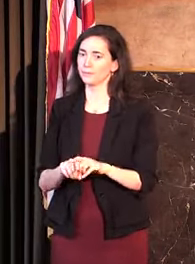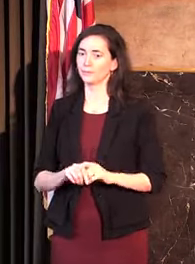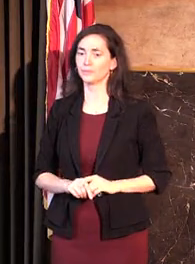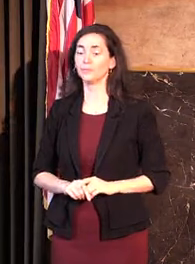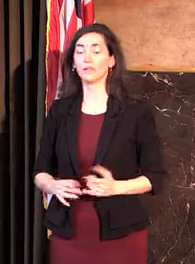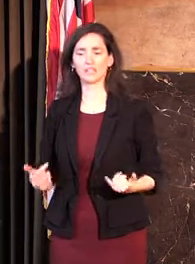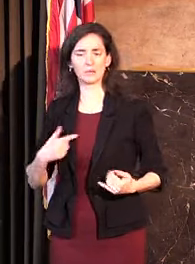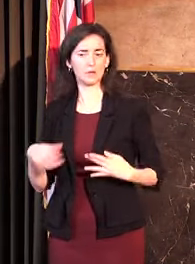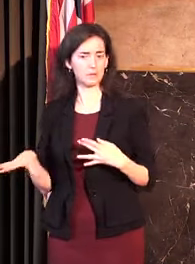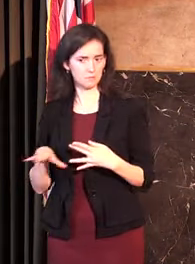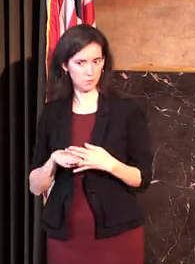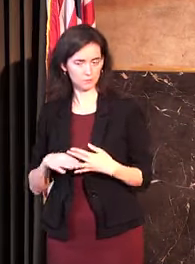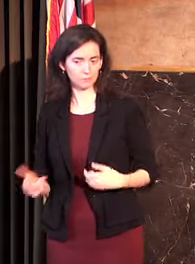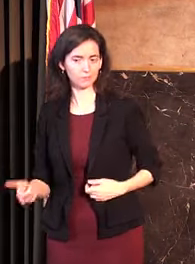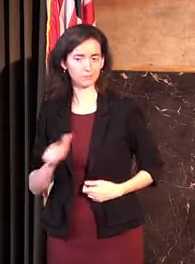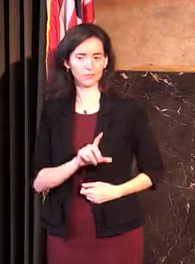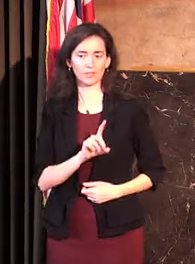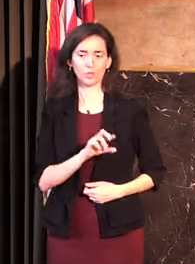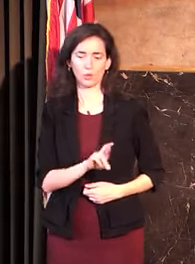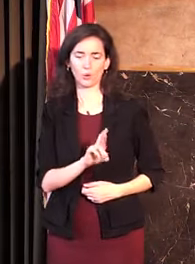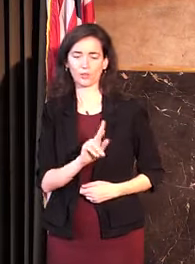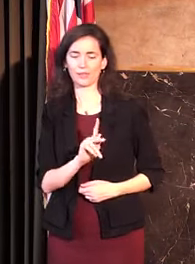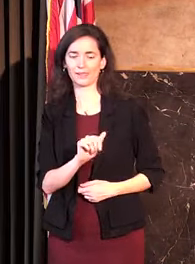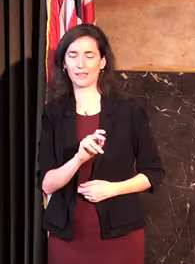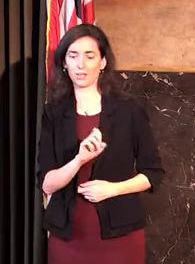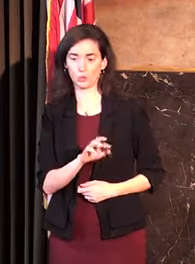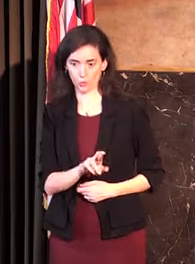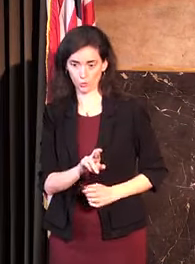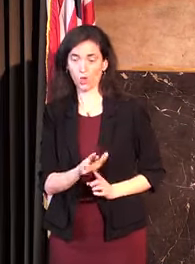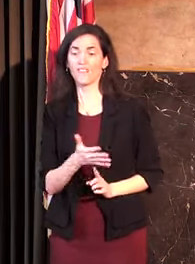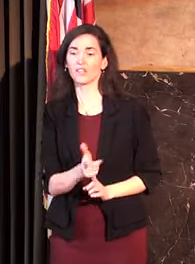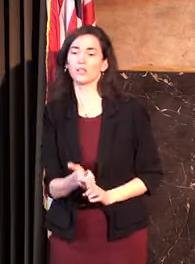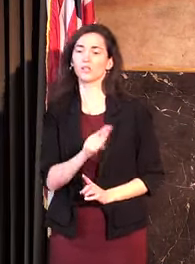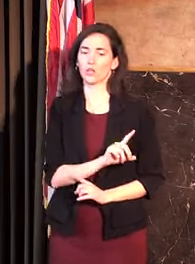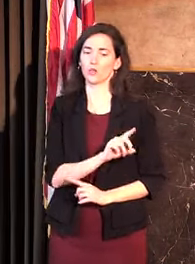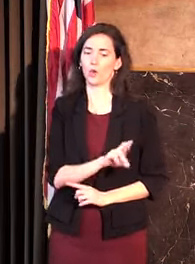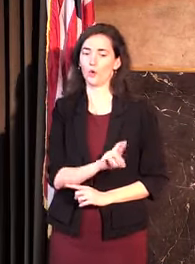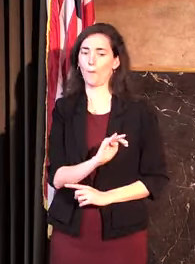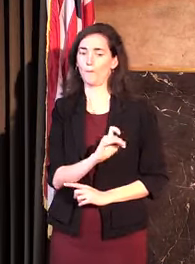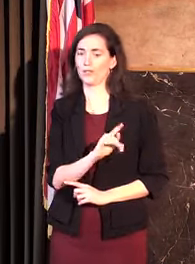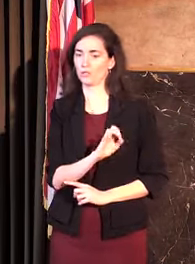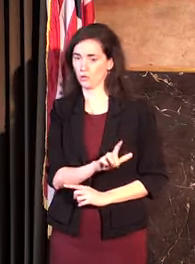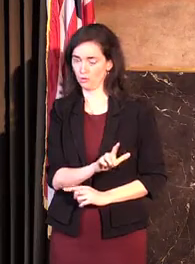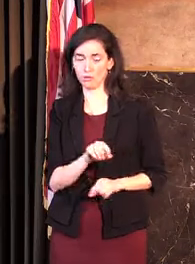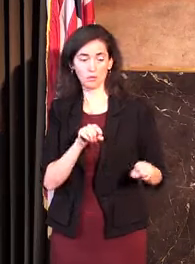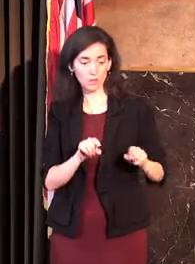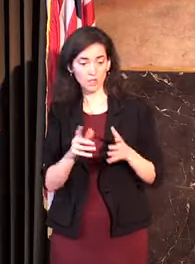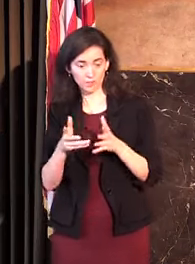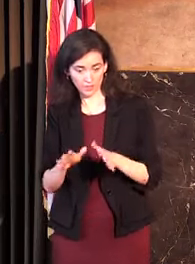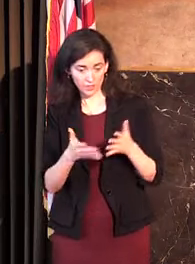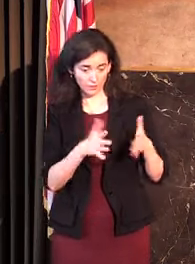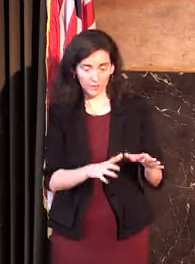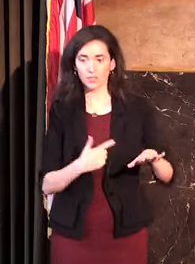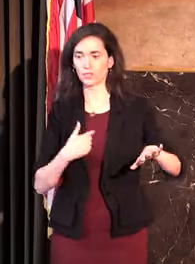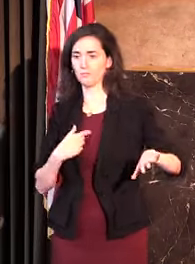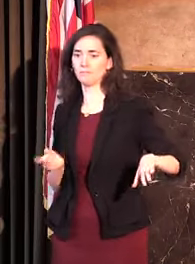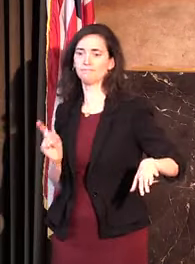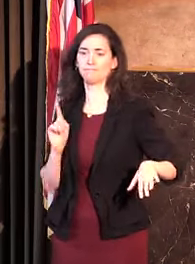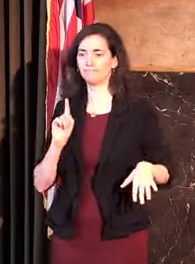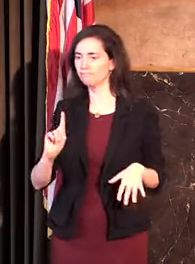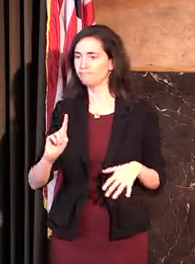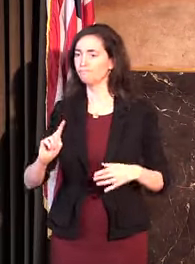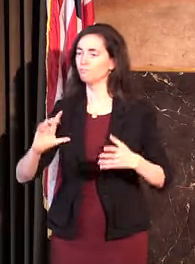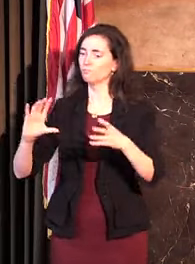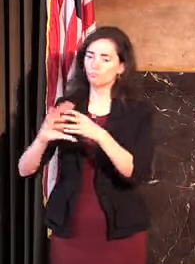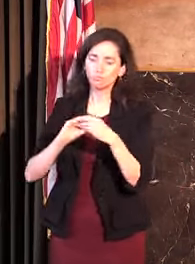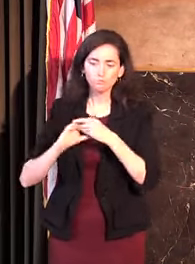Dr. Kanner to come up, then Dr. Mitchell, when they're finished with their prepared remarks and questions, and I'll come back up, wrap up, and